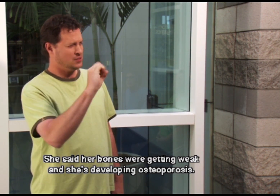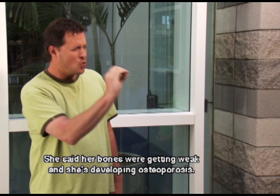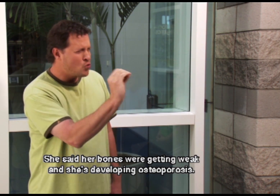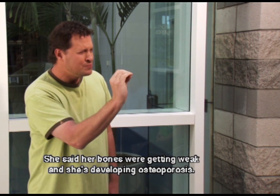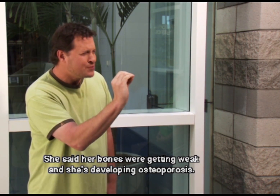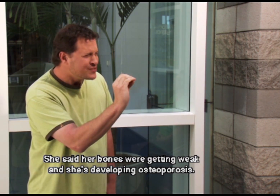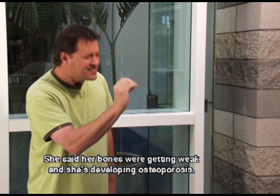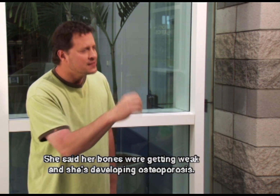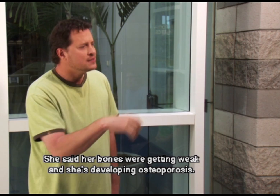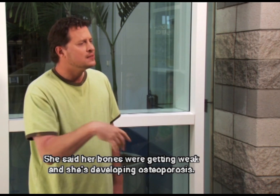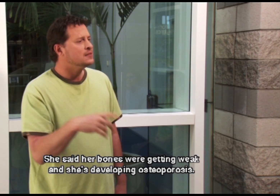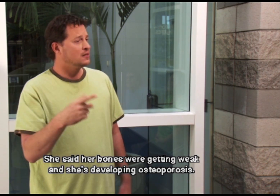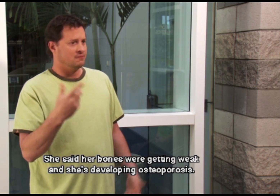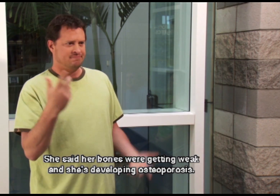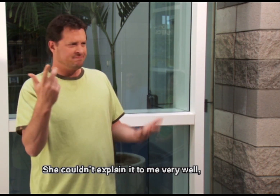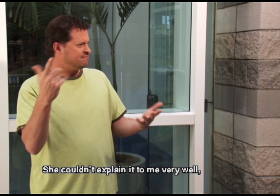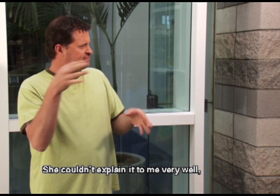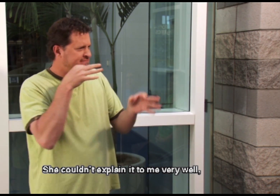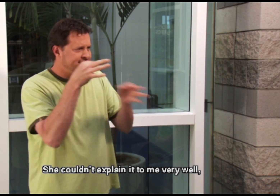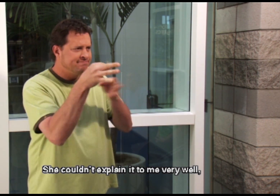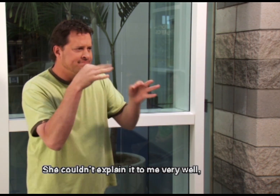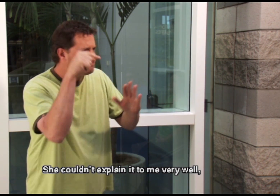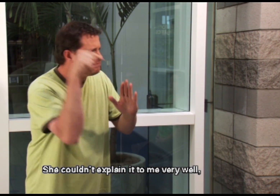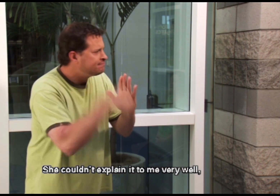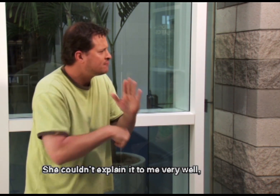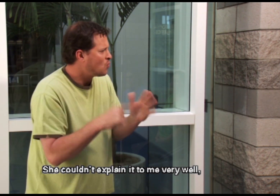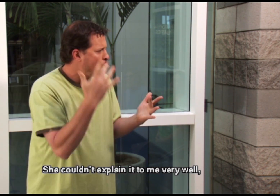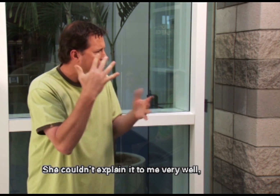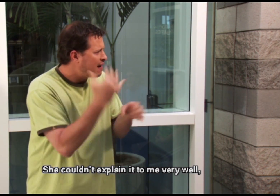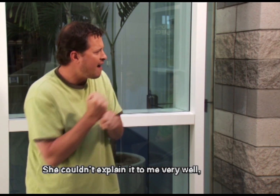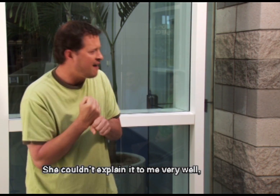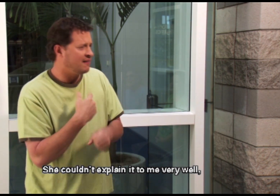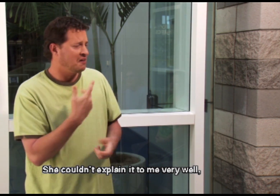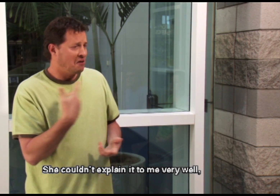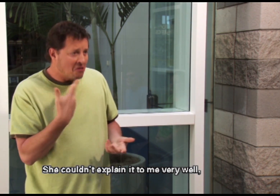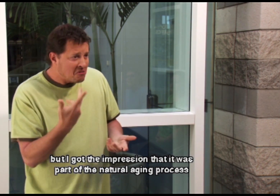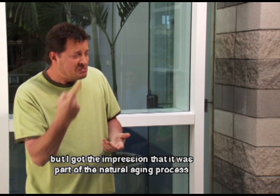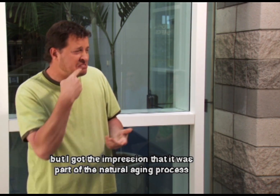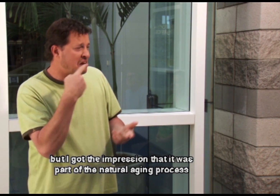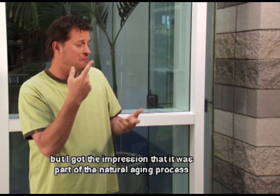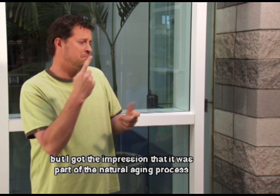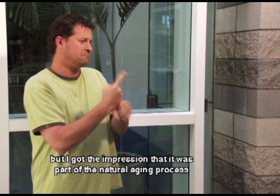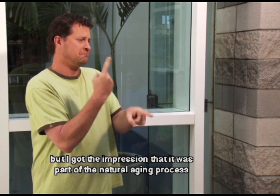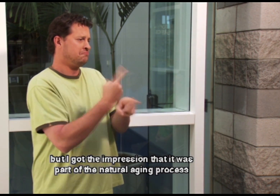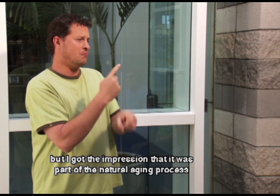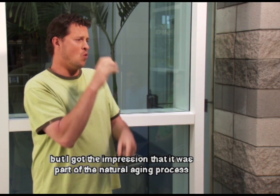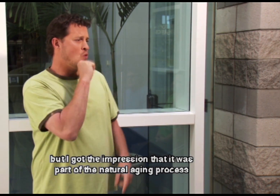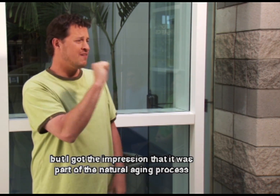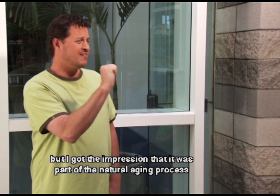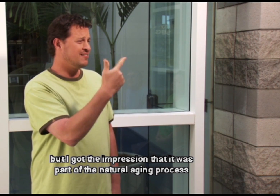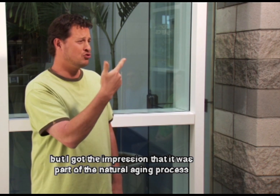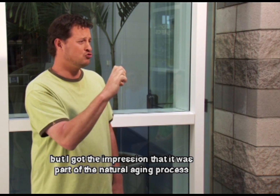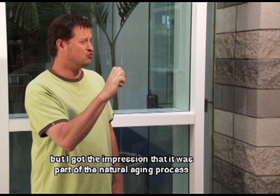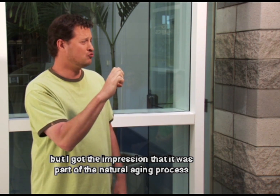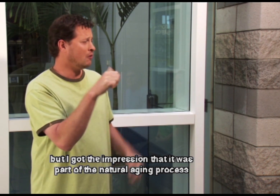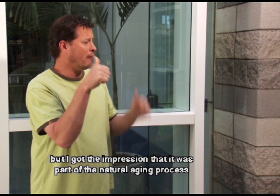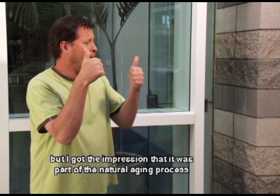osteoporosis. She couldn't explain it to me very well, but I got the impression that it was part of the natural